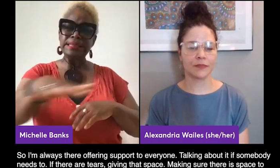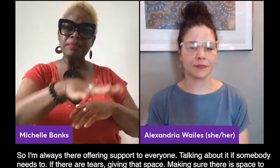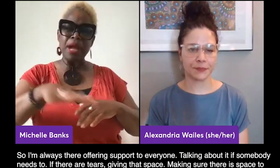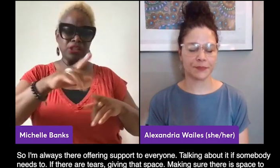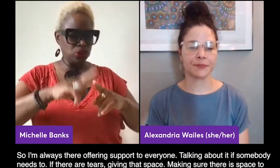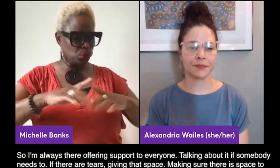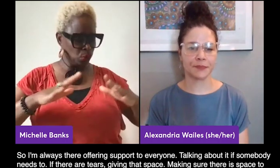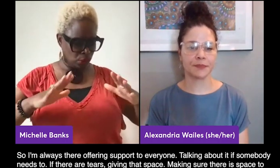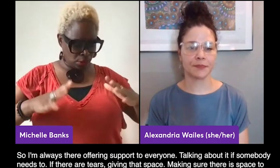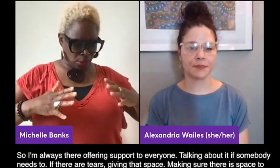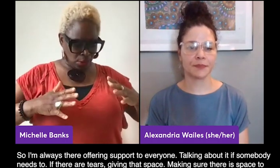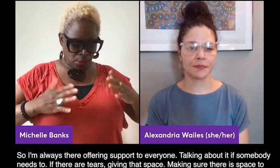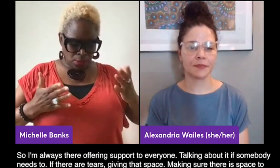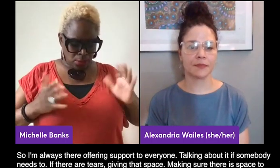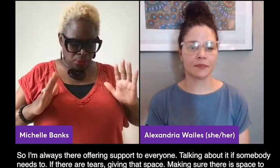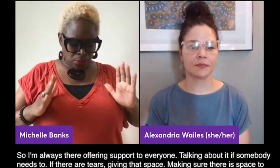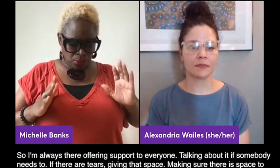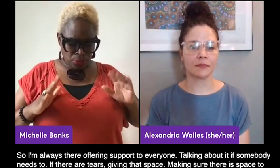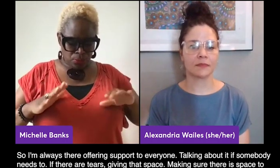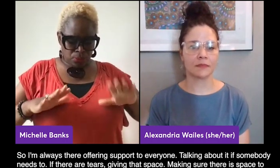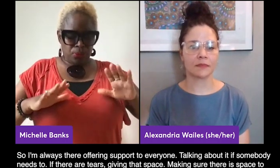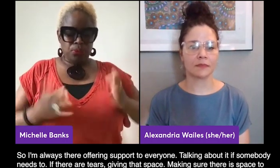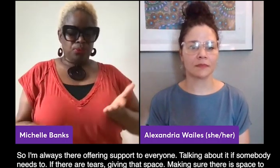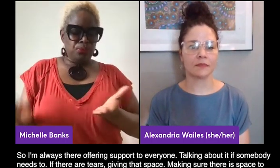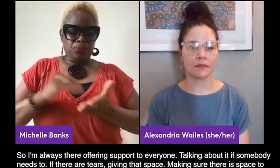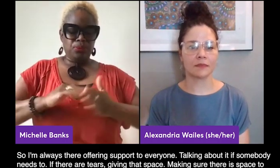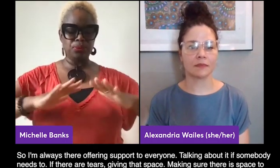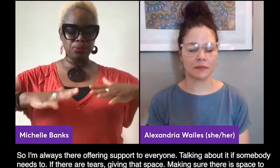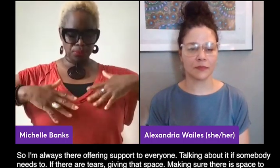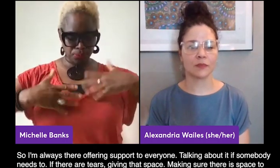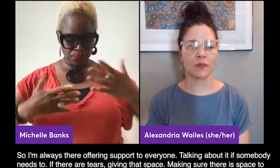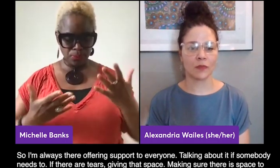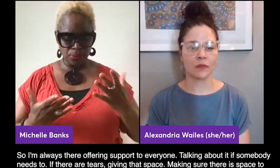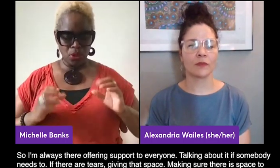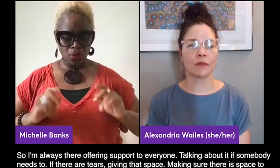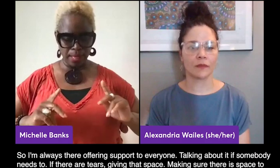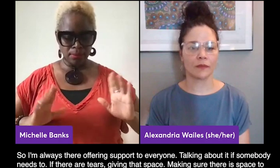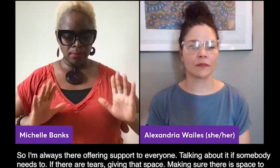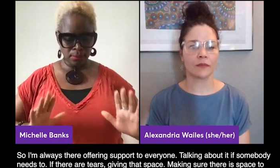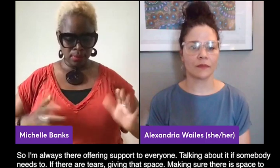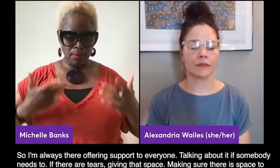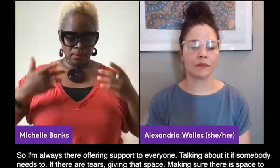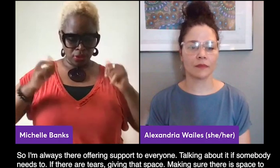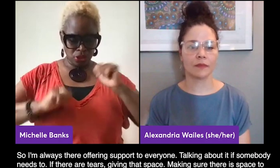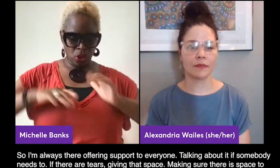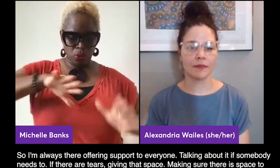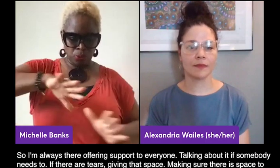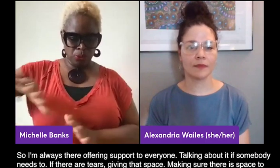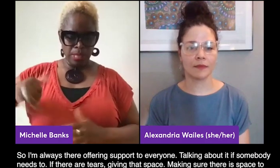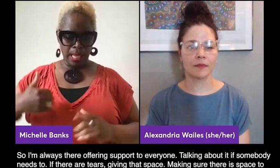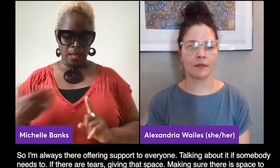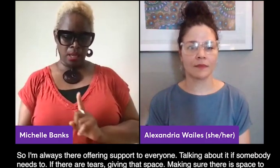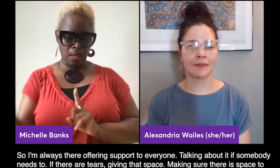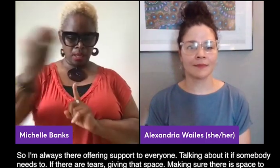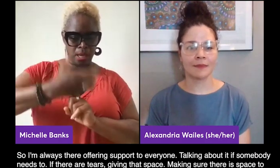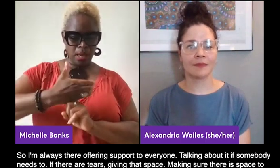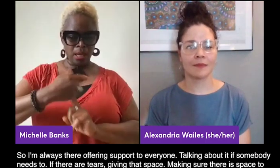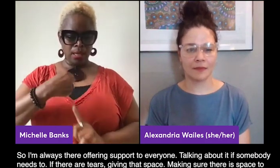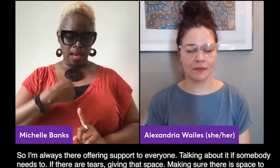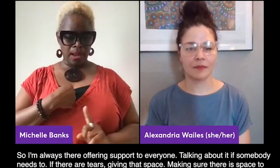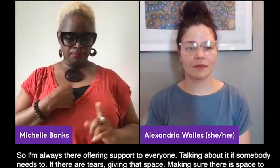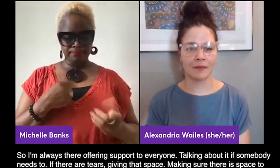Making sure there is space to be regenerated when putting the show aside and returning to the self, whoever it may be.